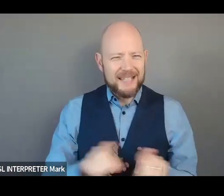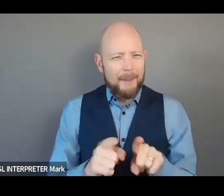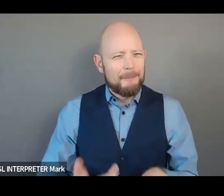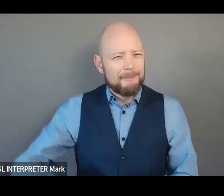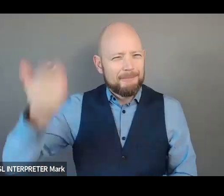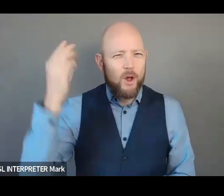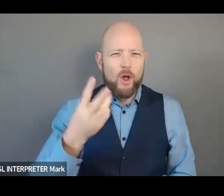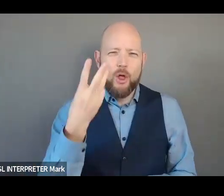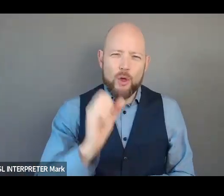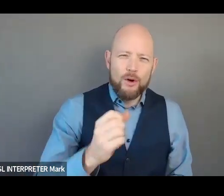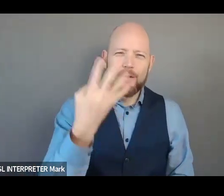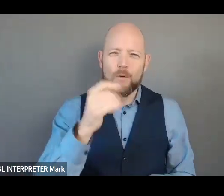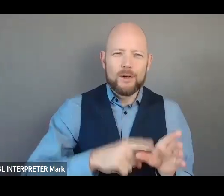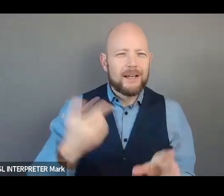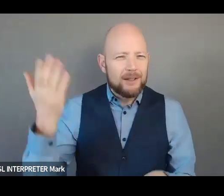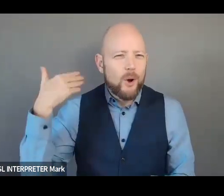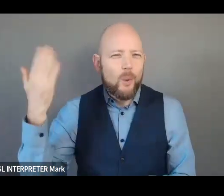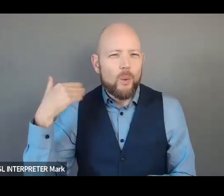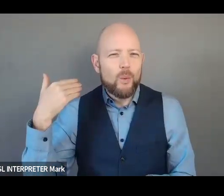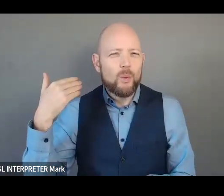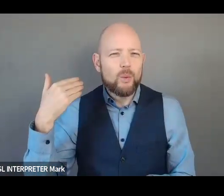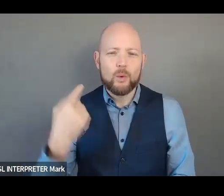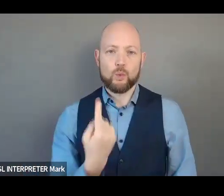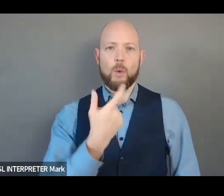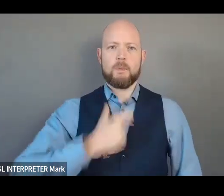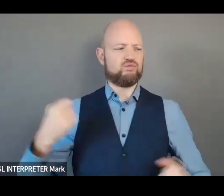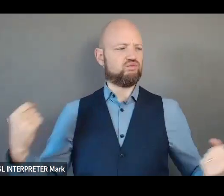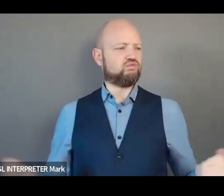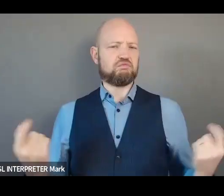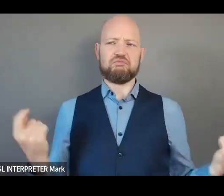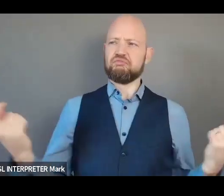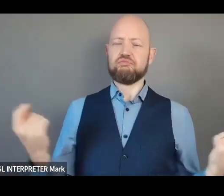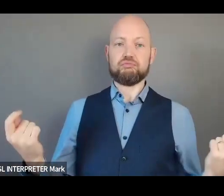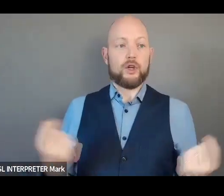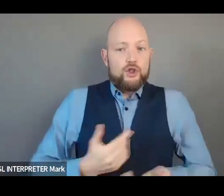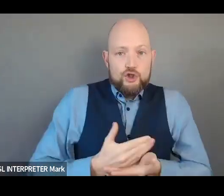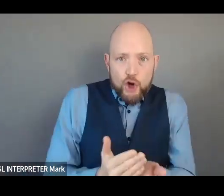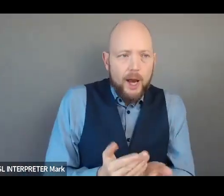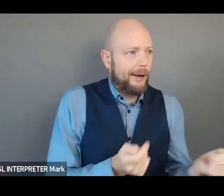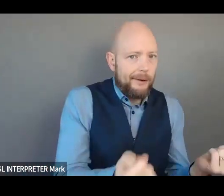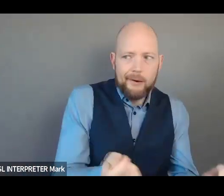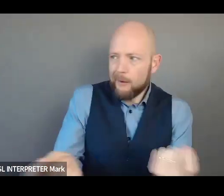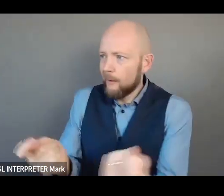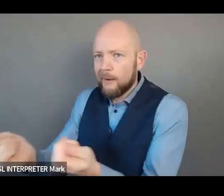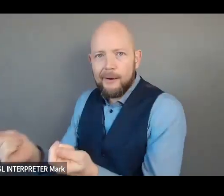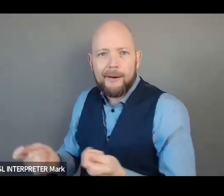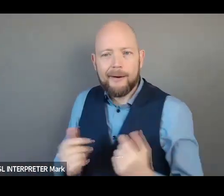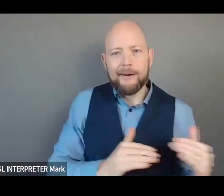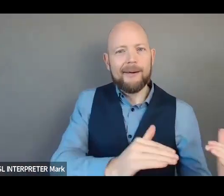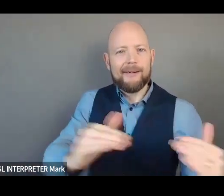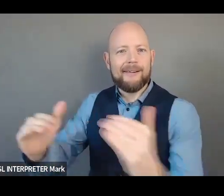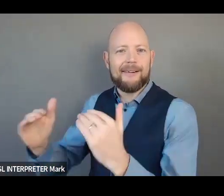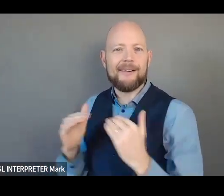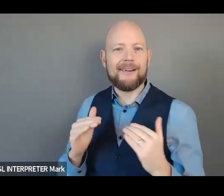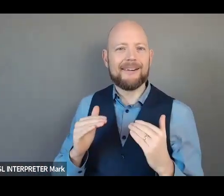maintain power, you should share power in some particular sense. So we're talking about sharing power, which in some sense is quite an abstract thing, but in a